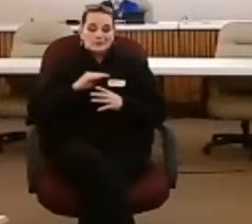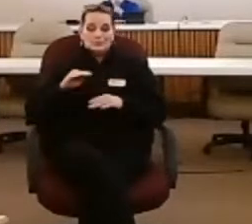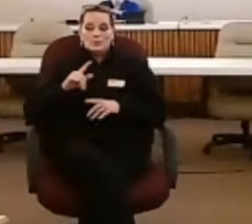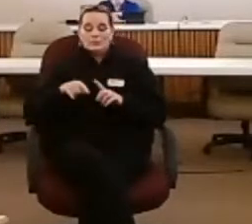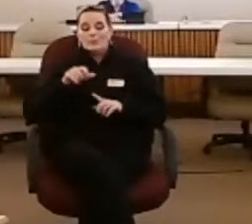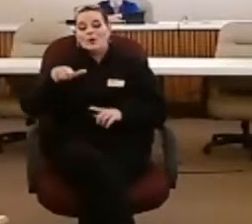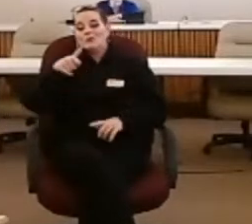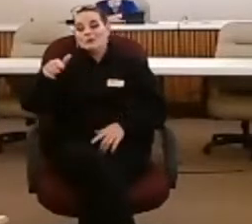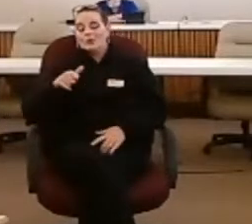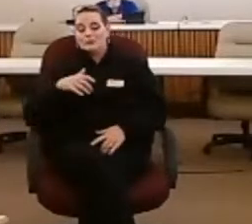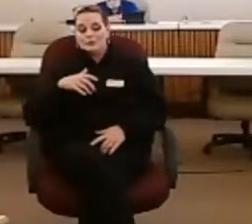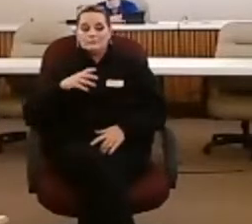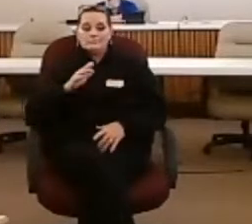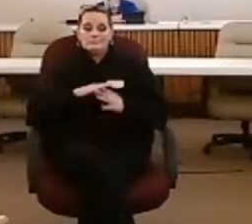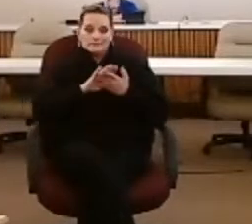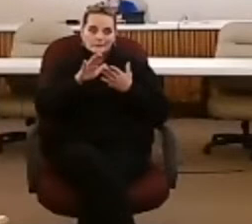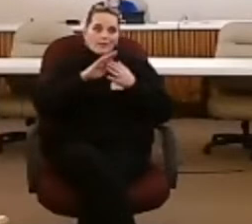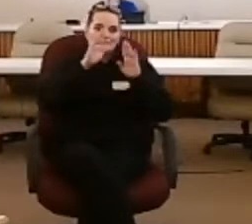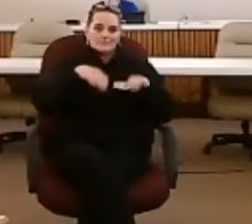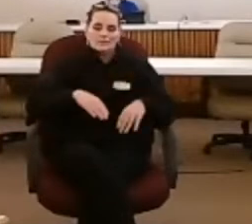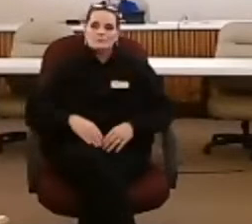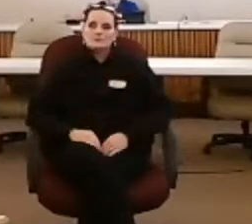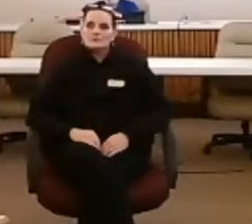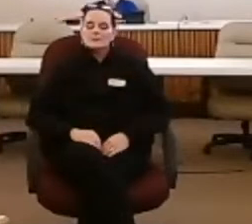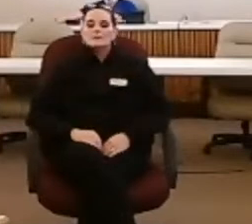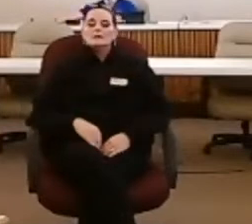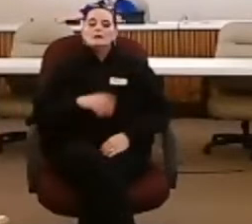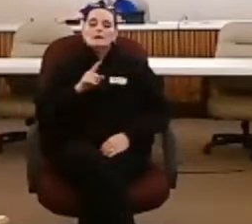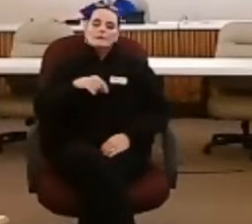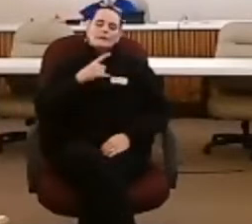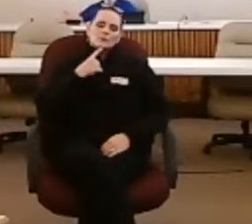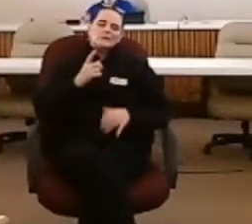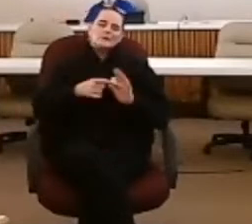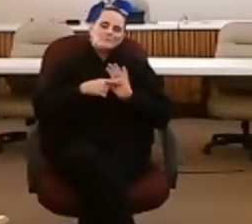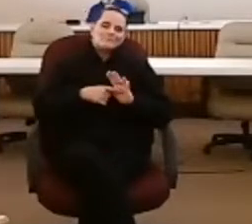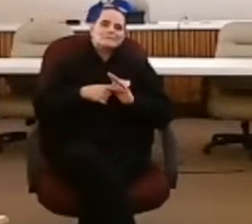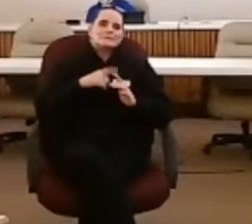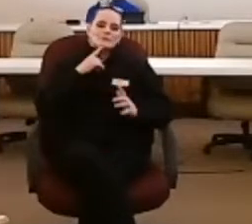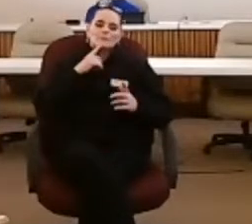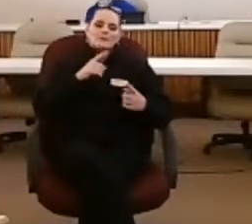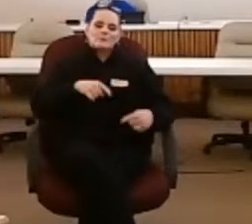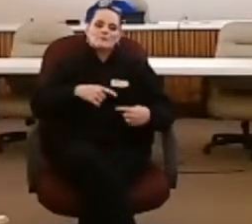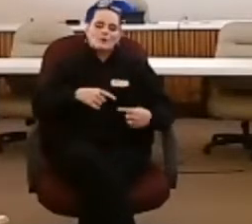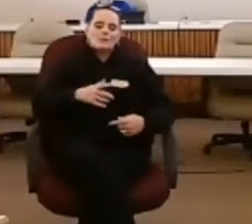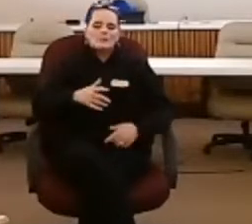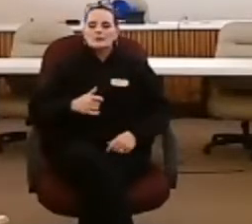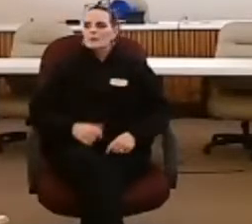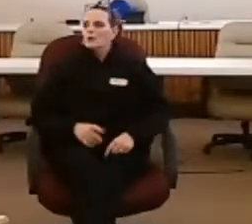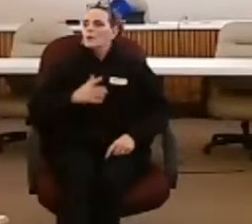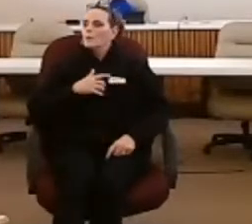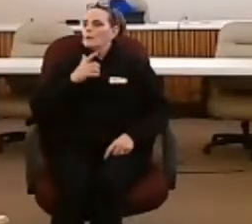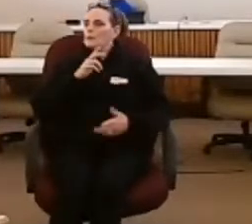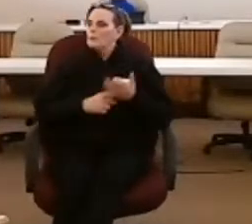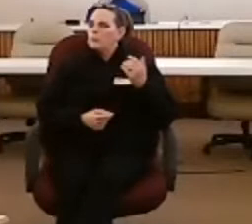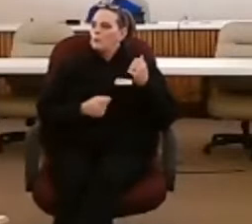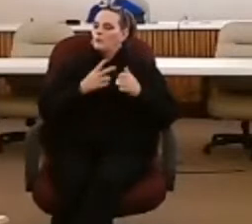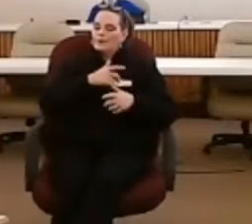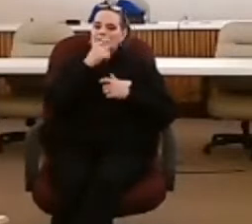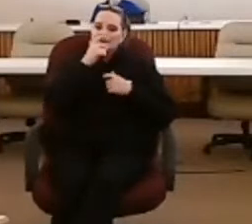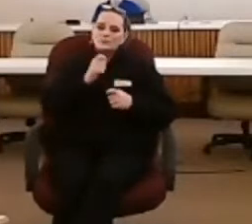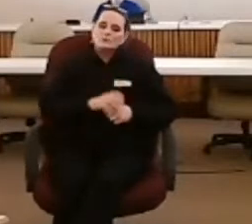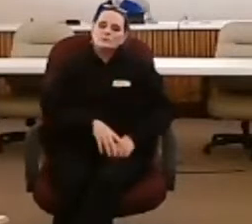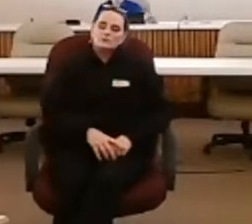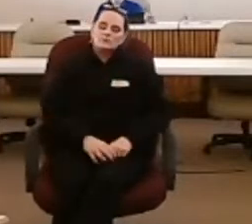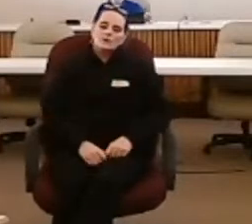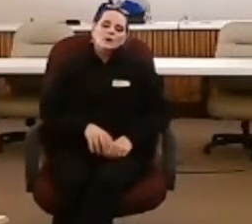new homes and were lovely. But this presented something that I kind of always wanted, as we both had an interest in older homes